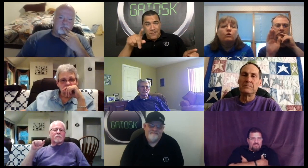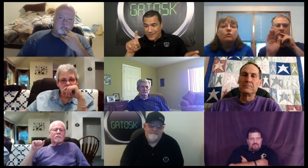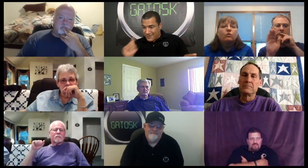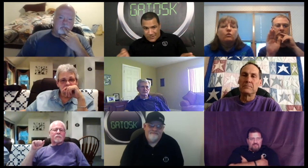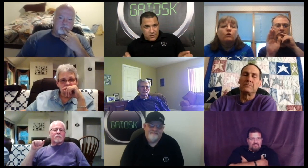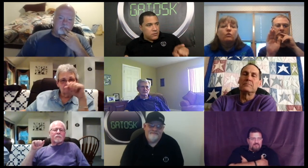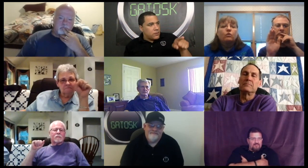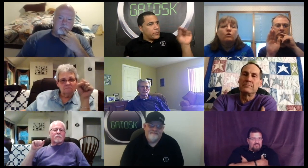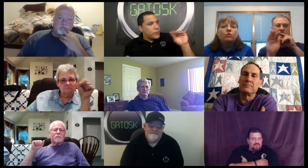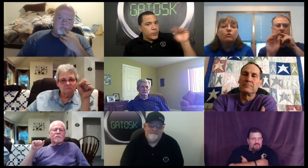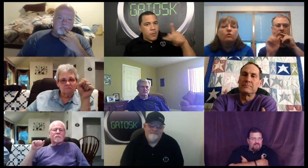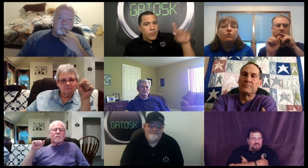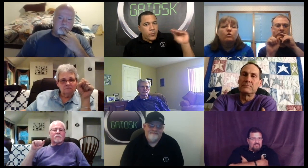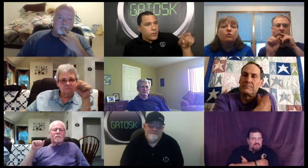example of the color. Like you can just click on the color purple,